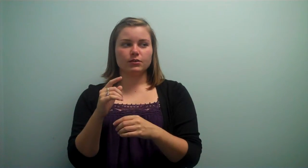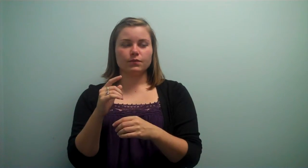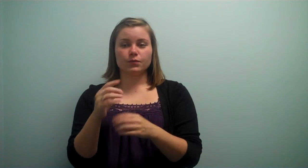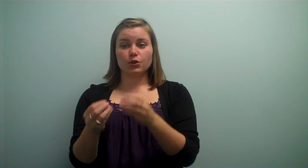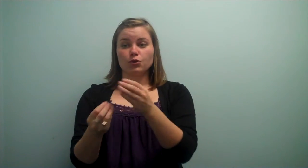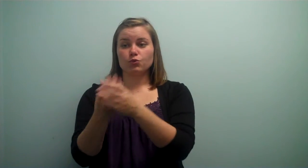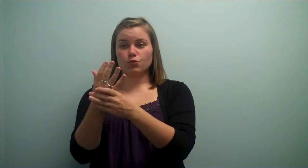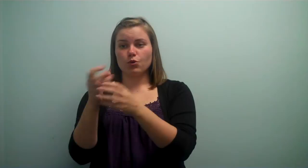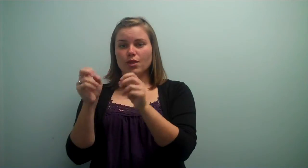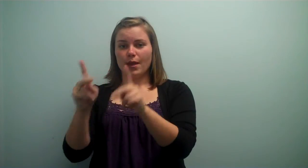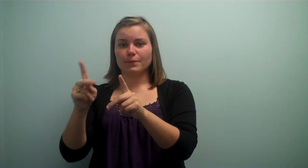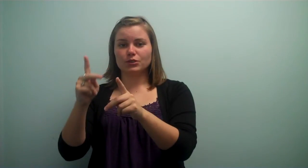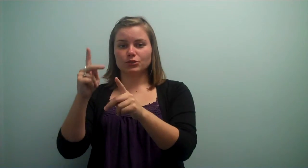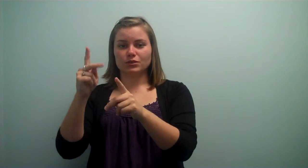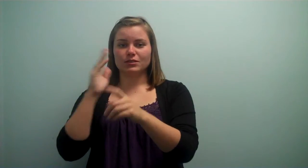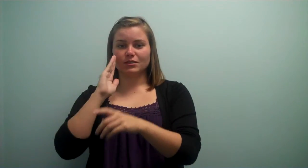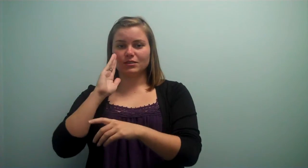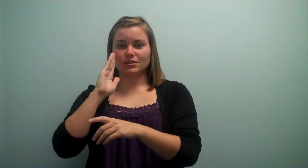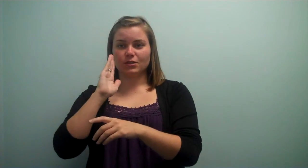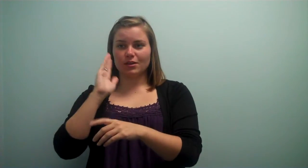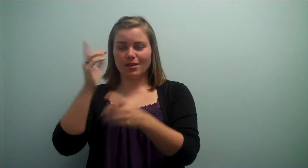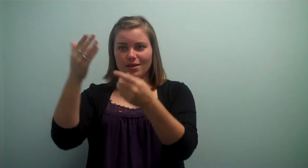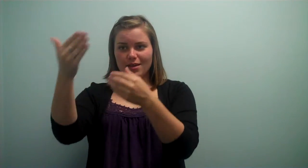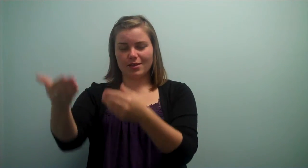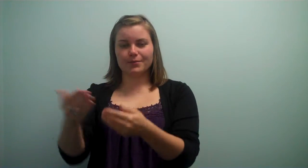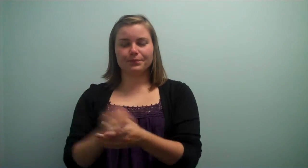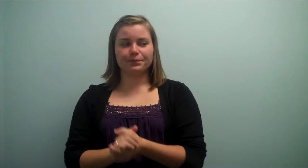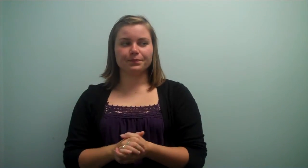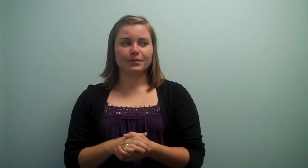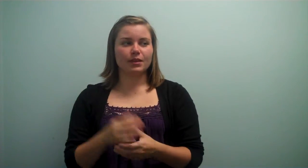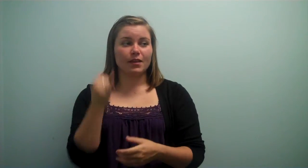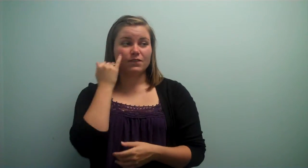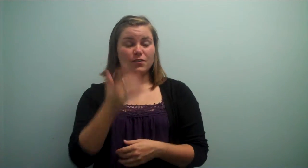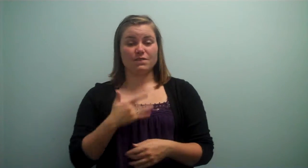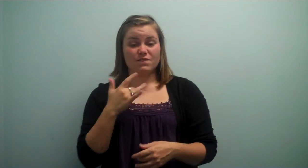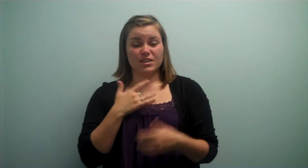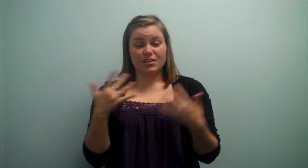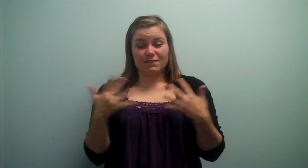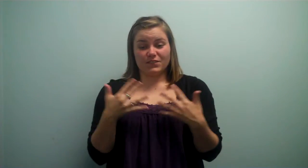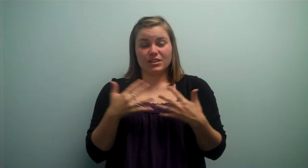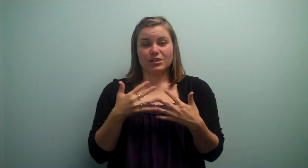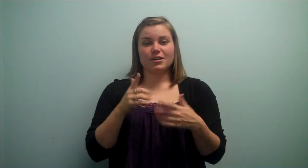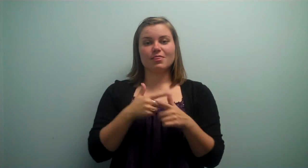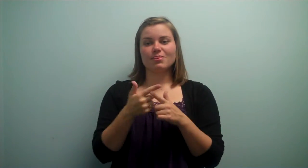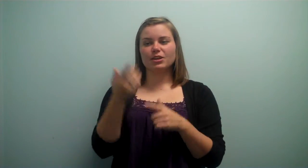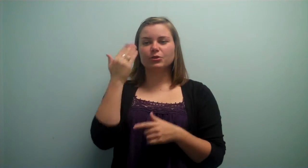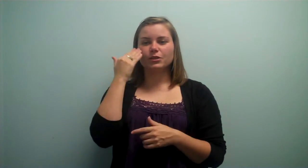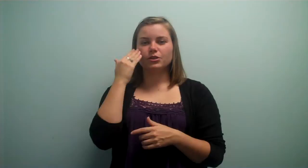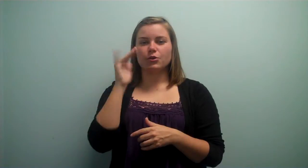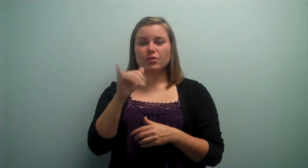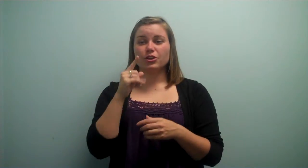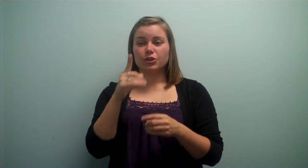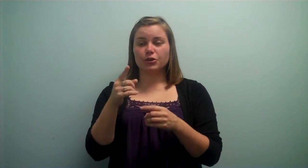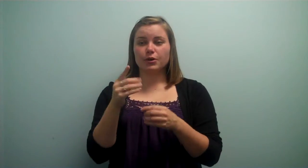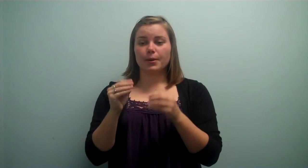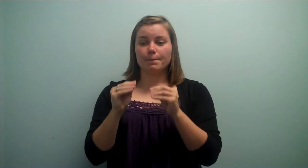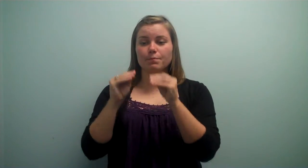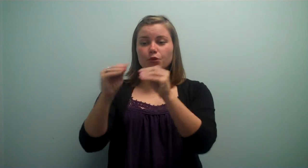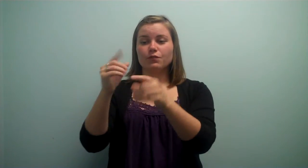growth opportunity ahead. So when you felt the fear, you would know that you're actually moving in the right